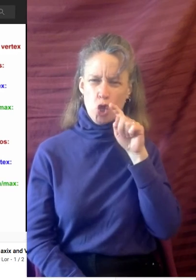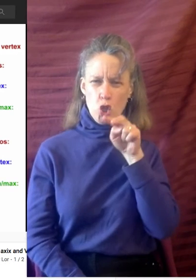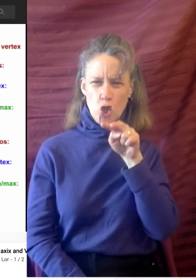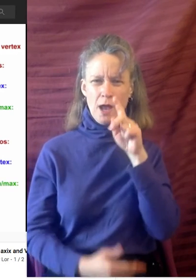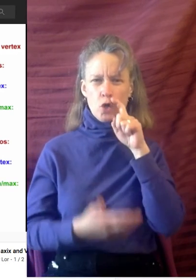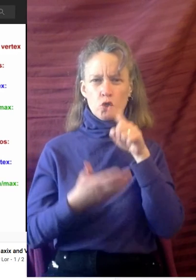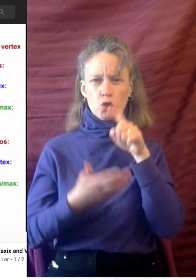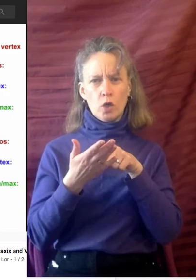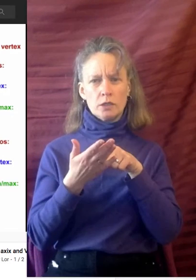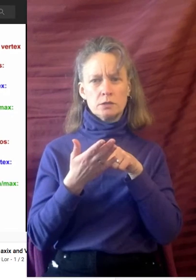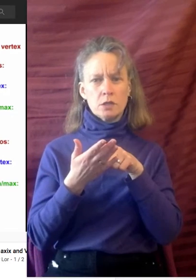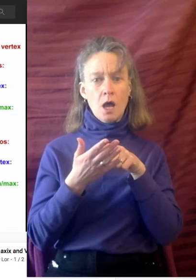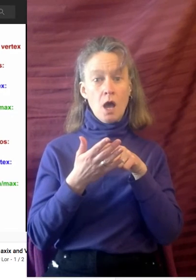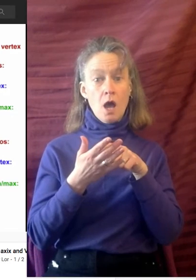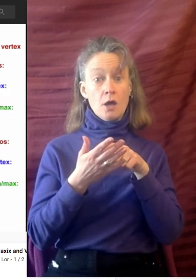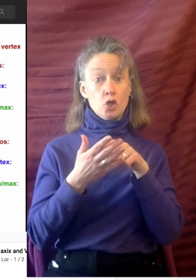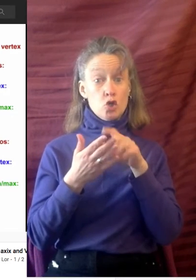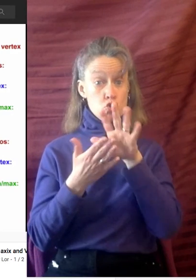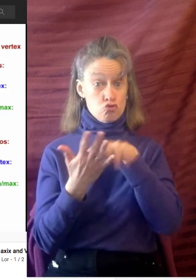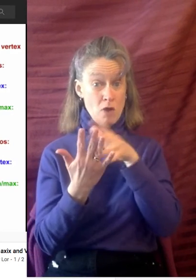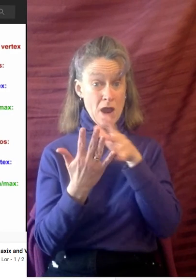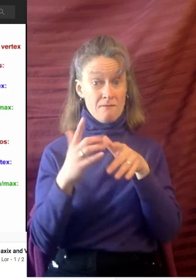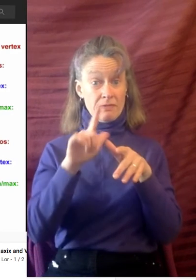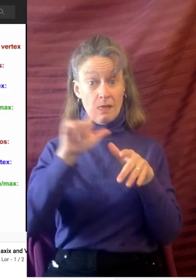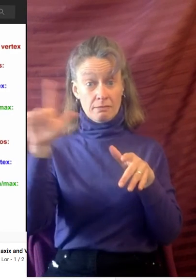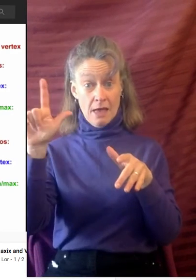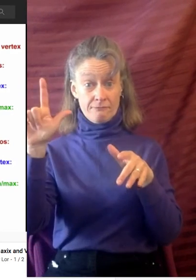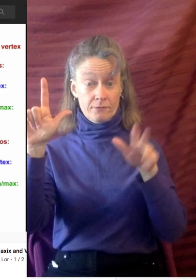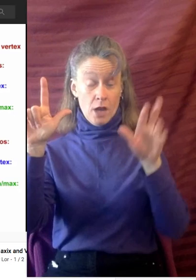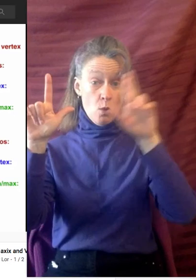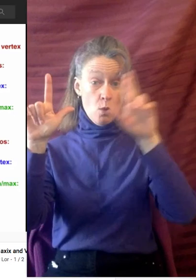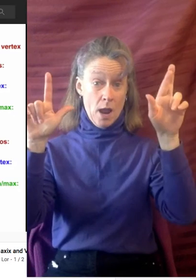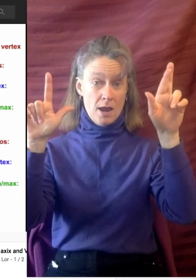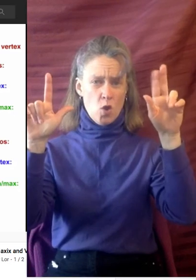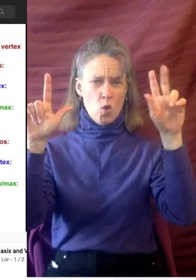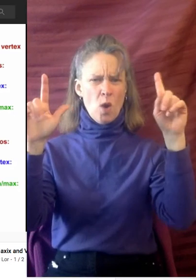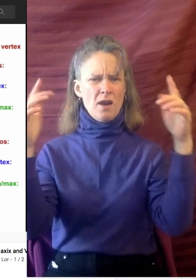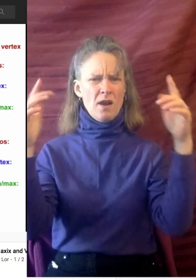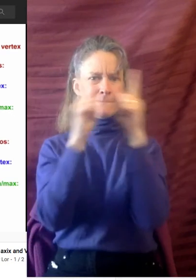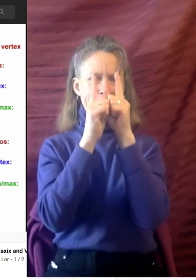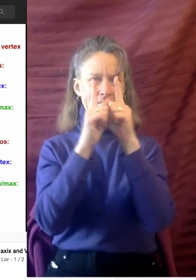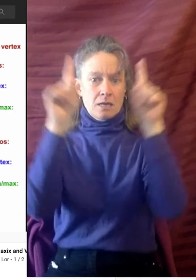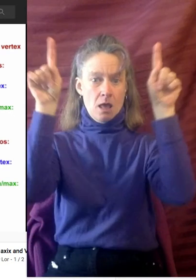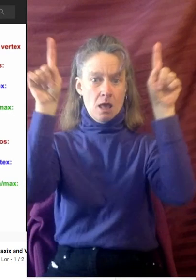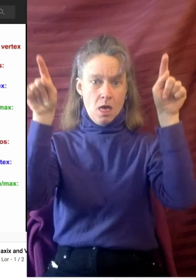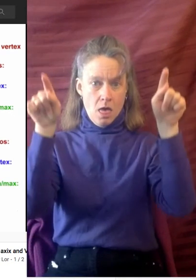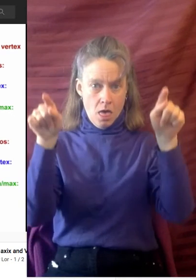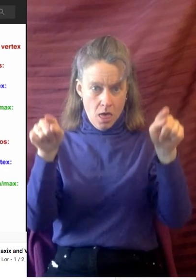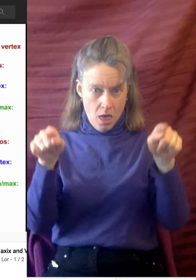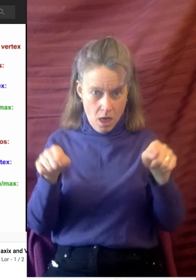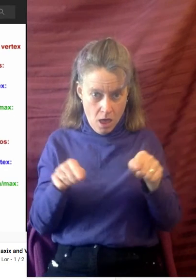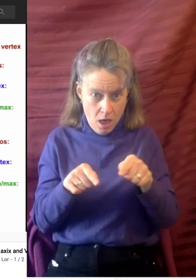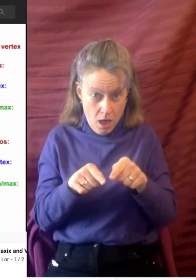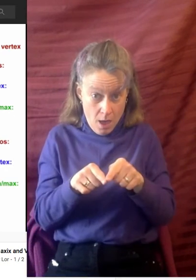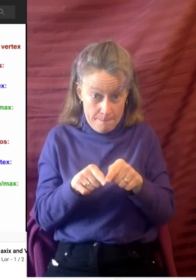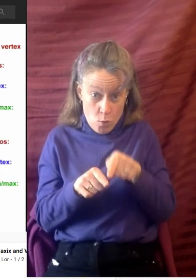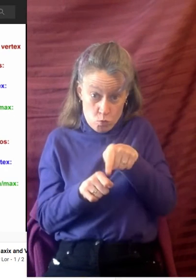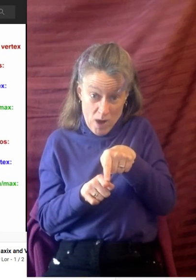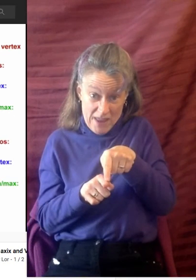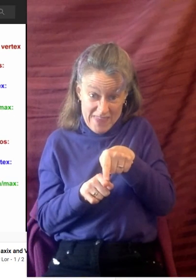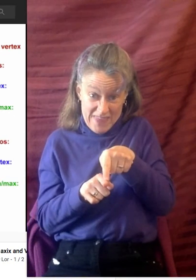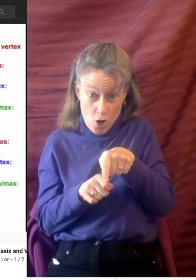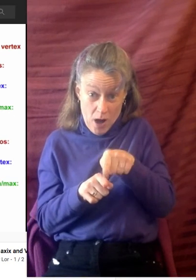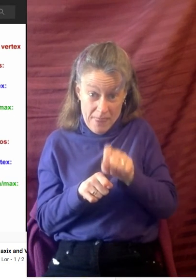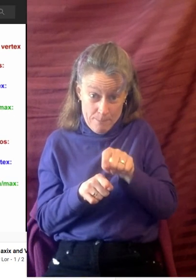side of your graph and the right side of your graph meet. So it looks like they meet right here. At this coordinate